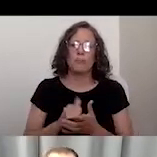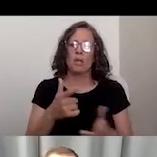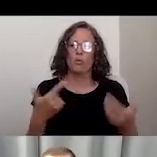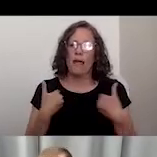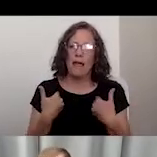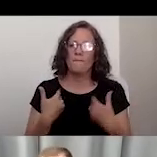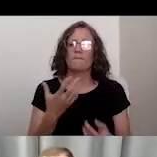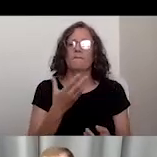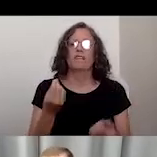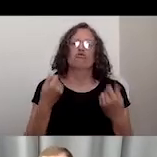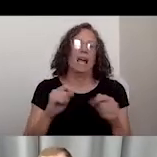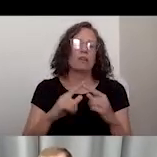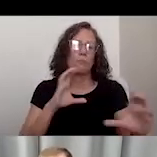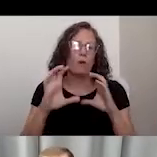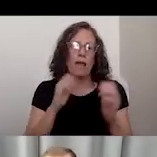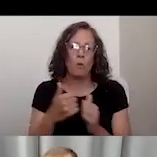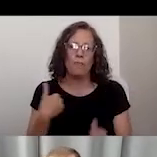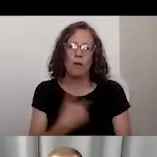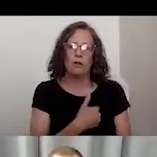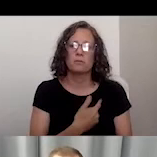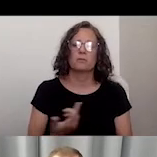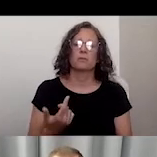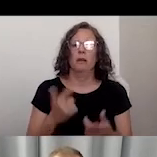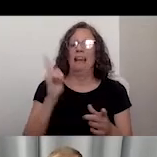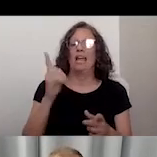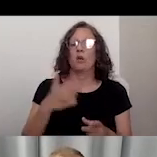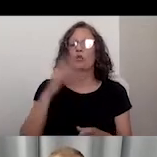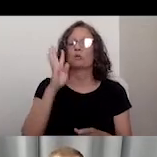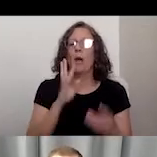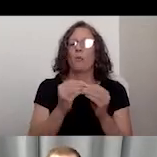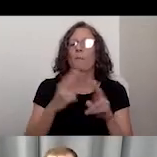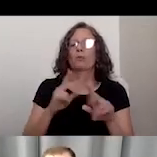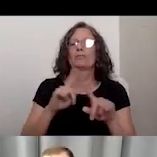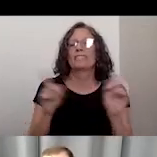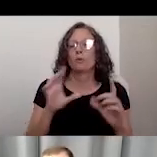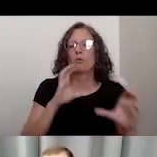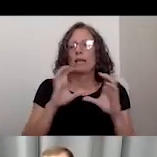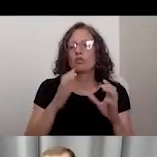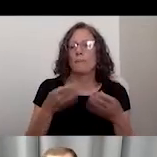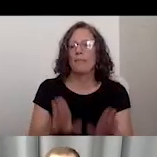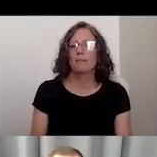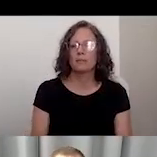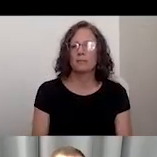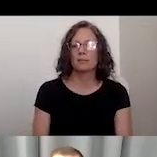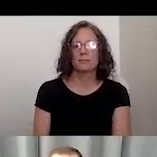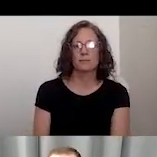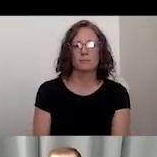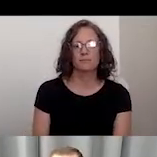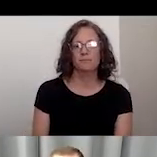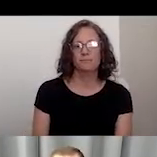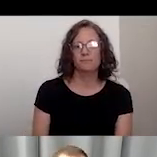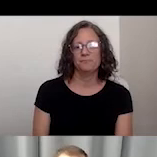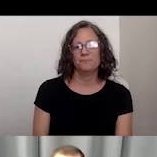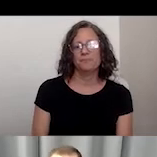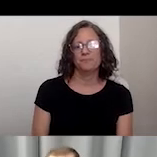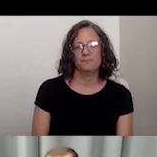like any other person that you would have in your place of business. Just communicate any way you can. We'll talk about different communication